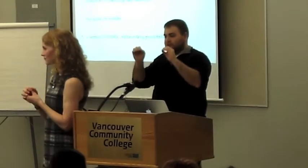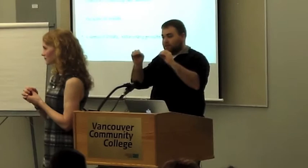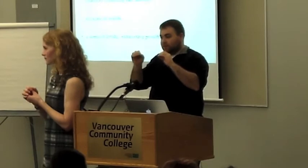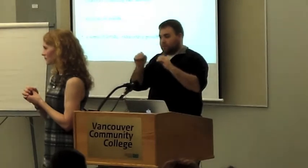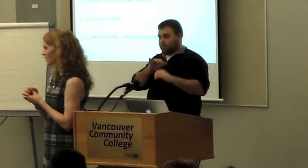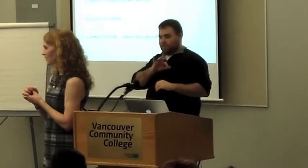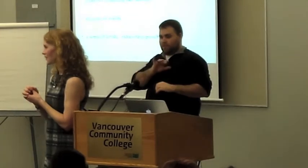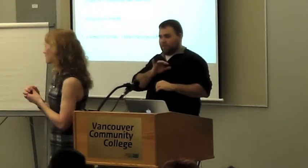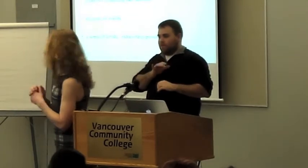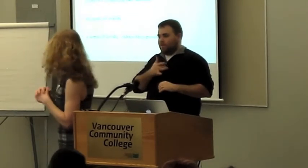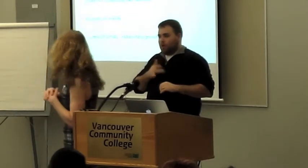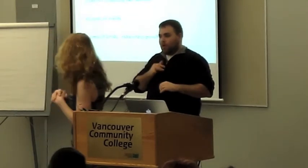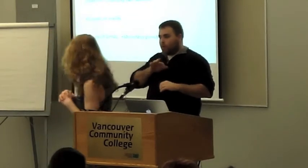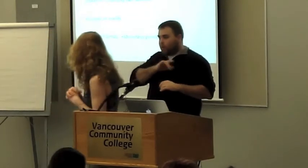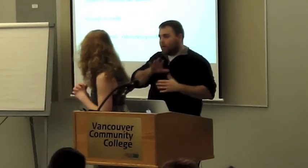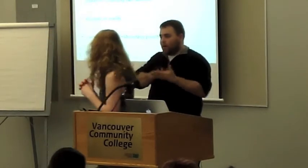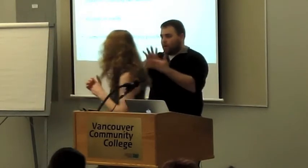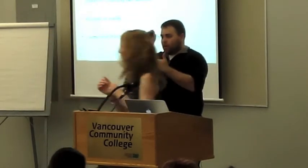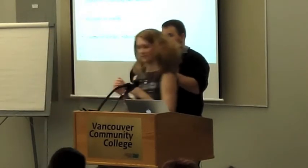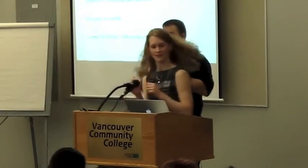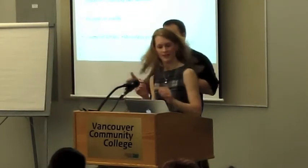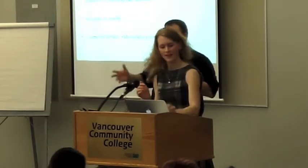them.